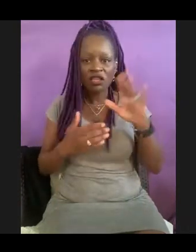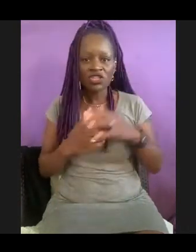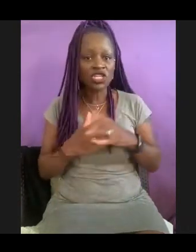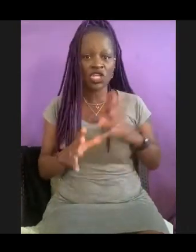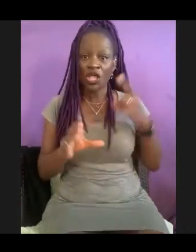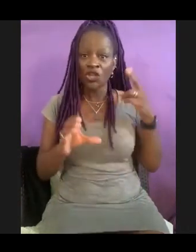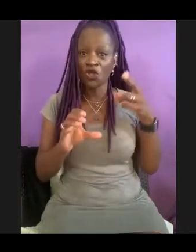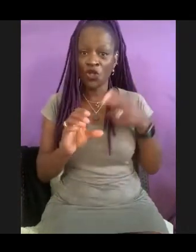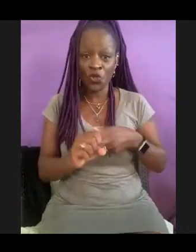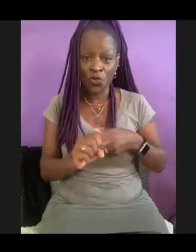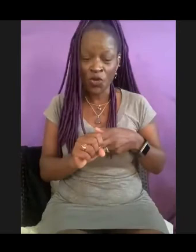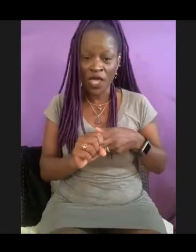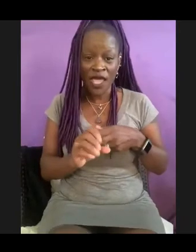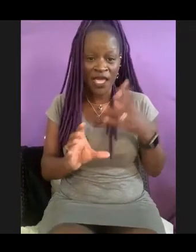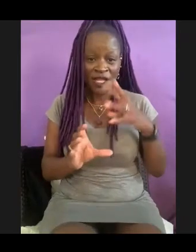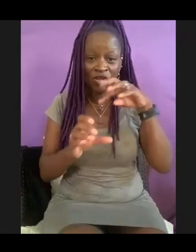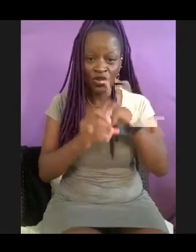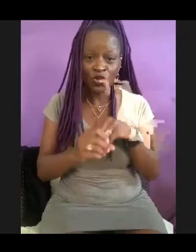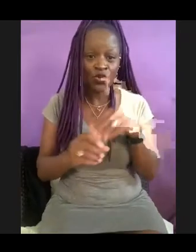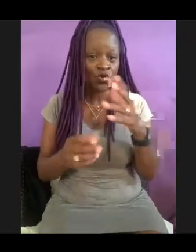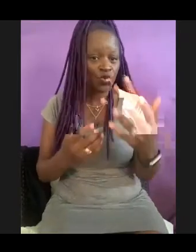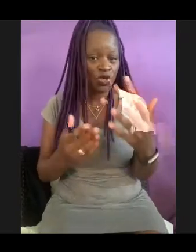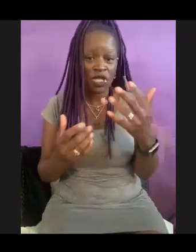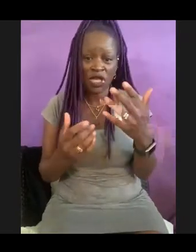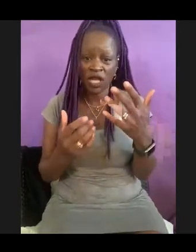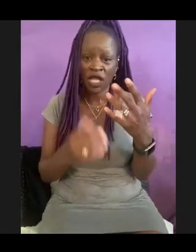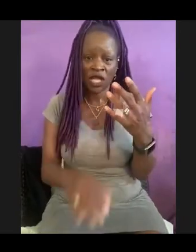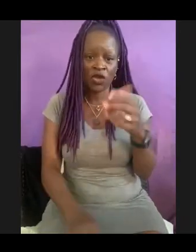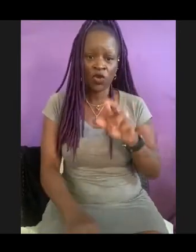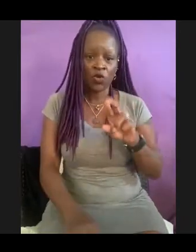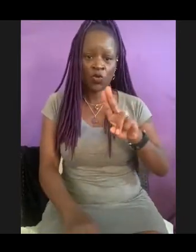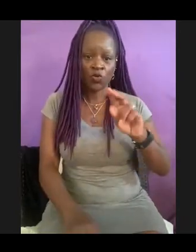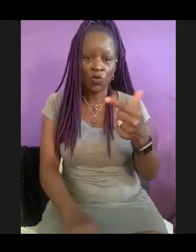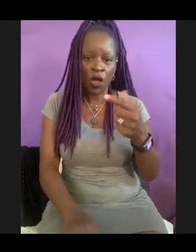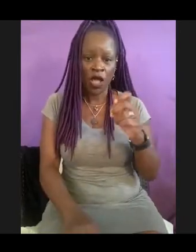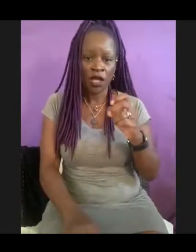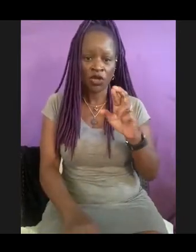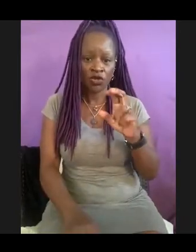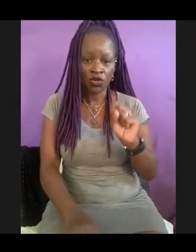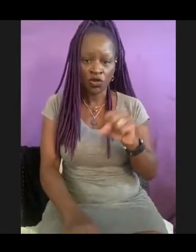including Rutgers, Princeton, and New York University.